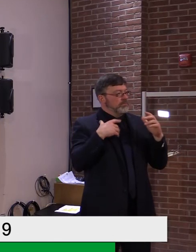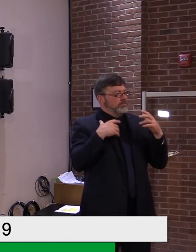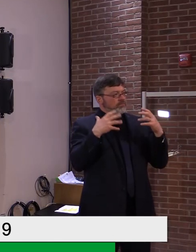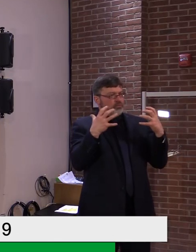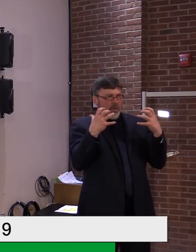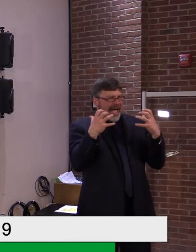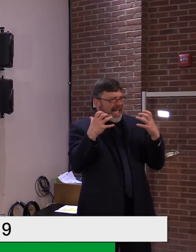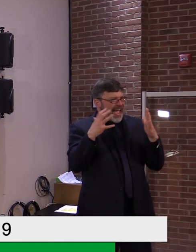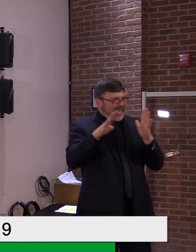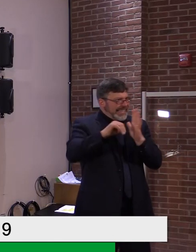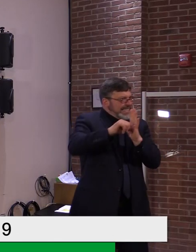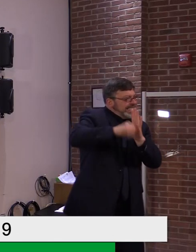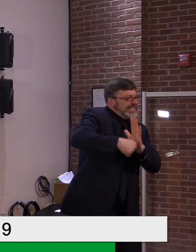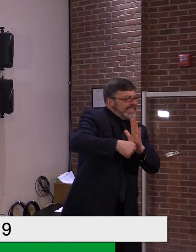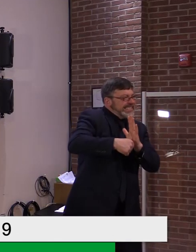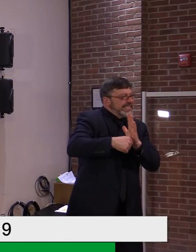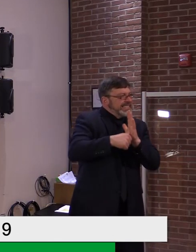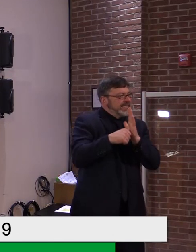drivers